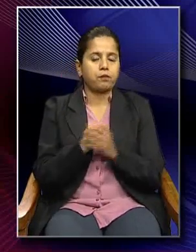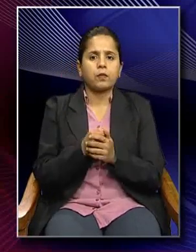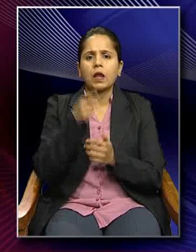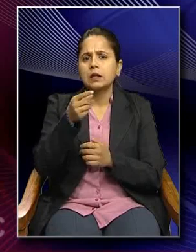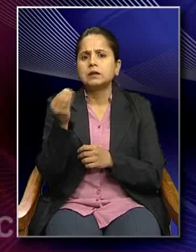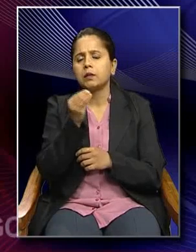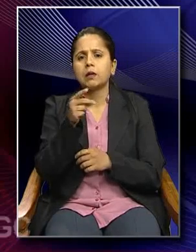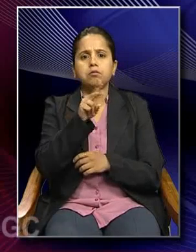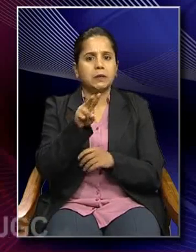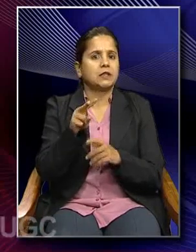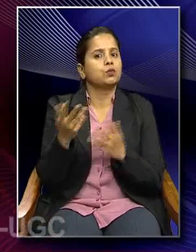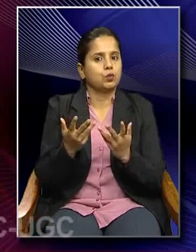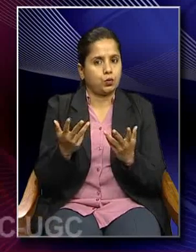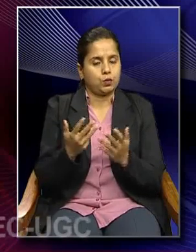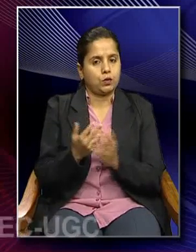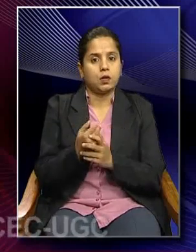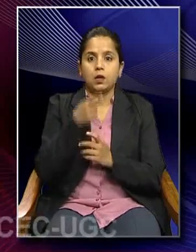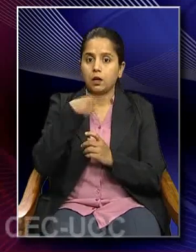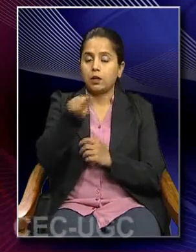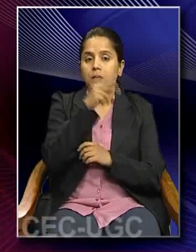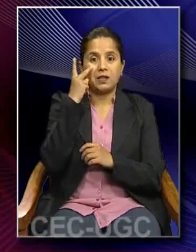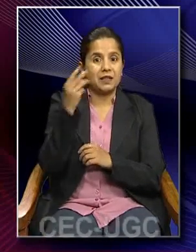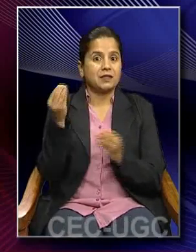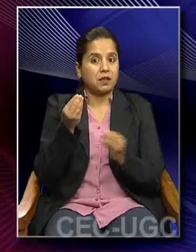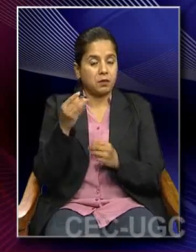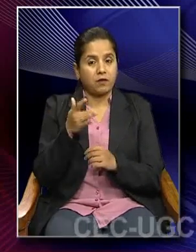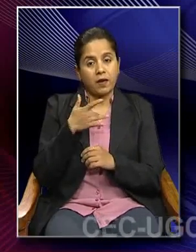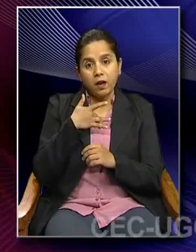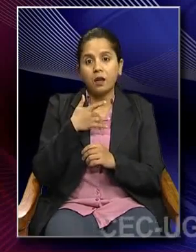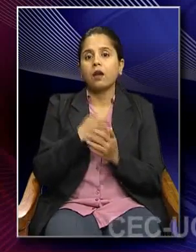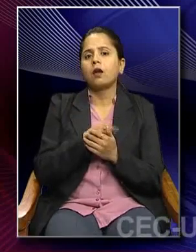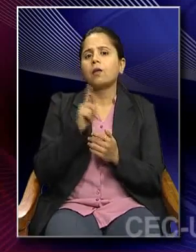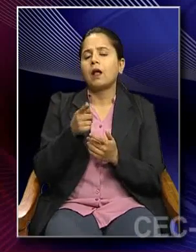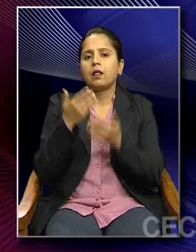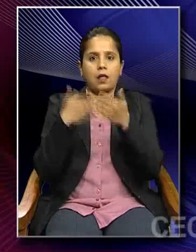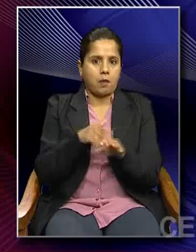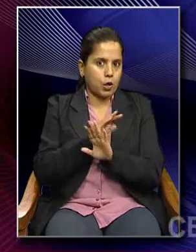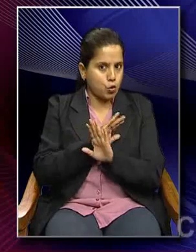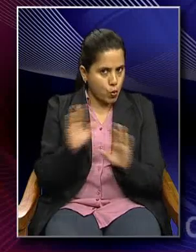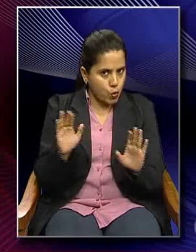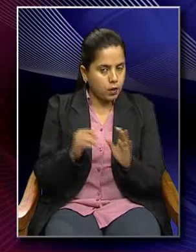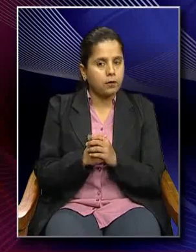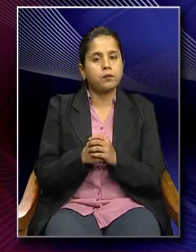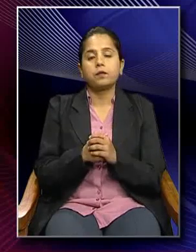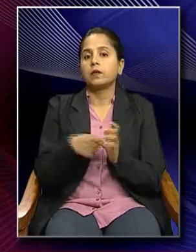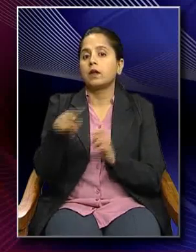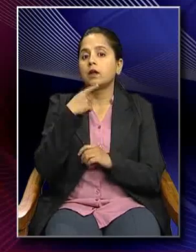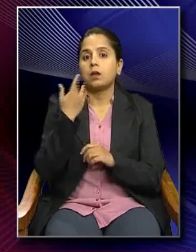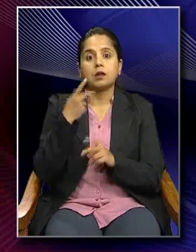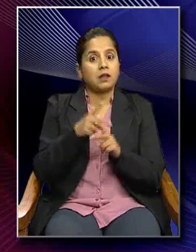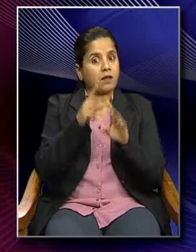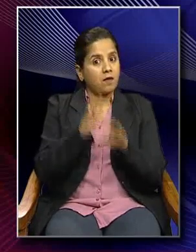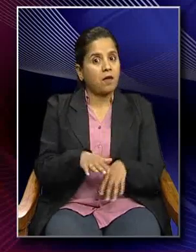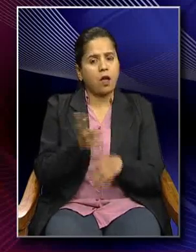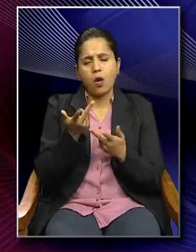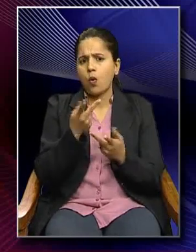something? That something has to be unlimited. It should exist